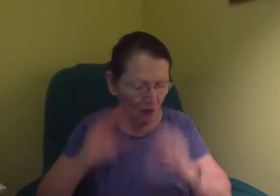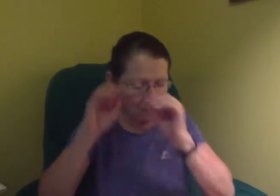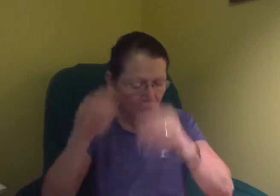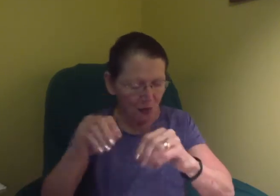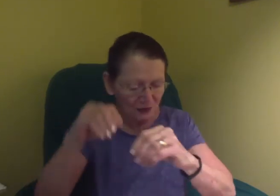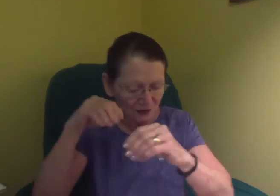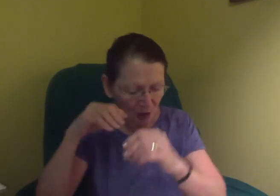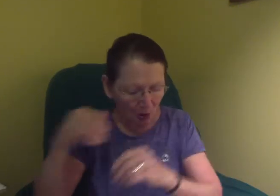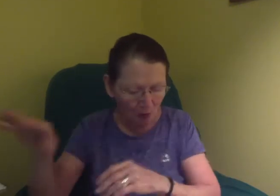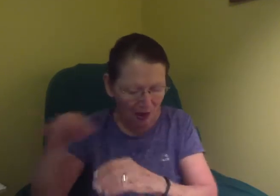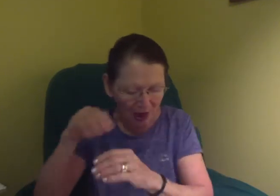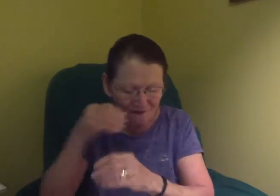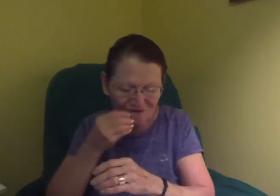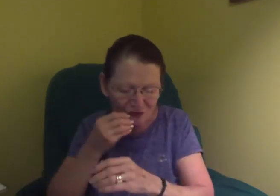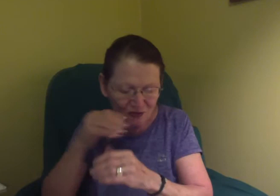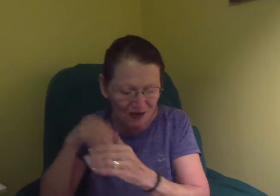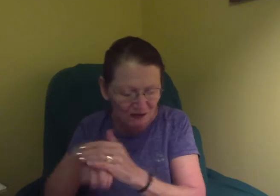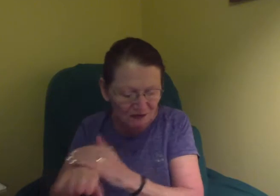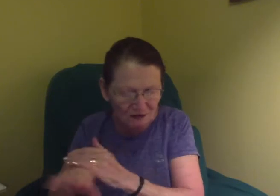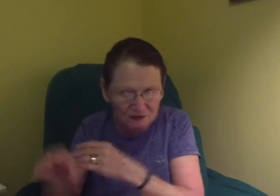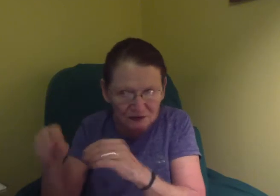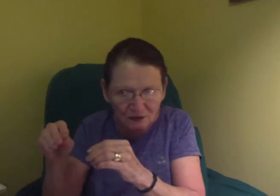blue... ...but...